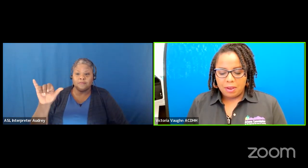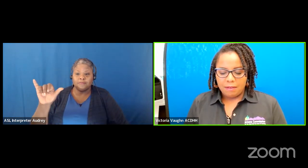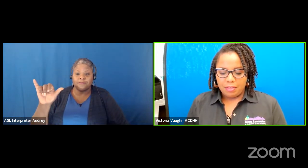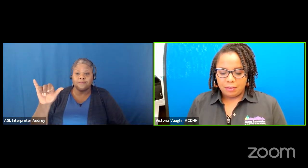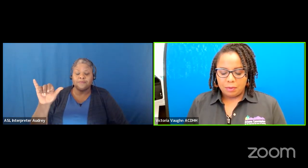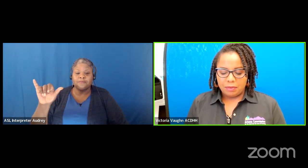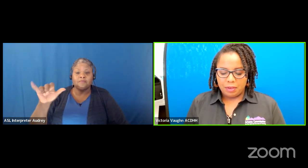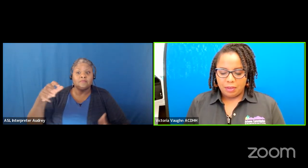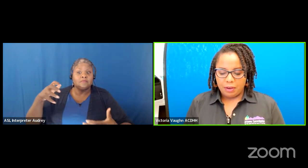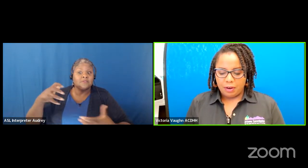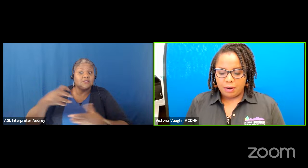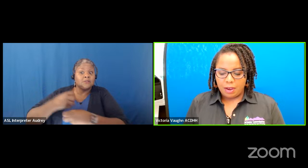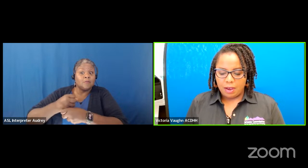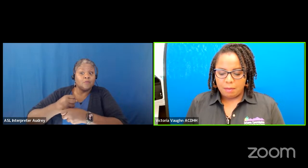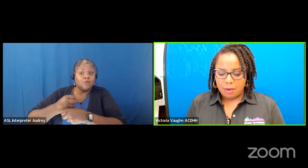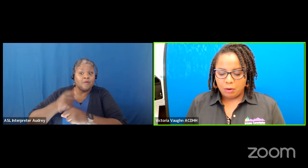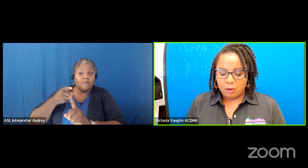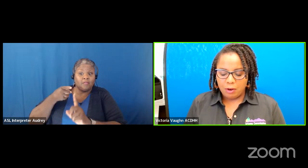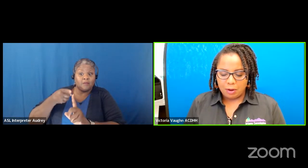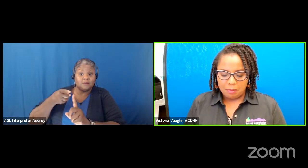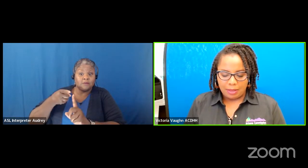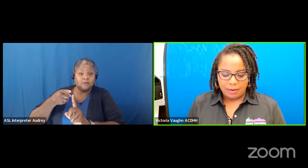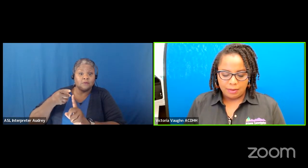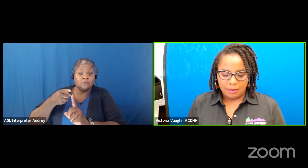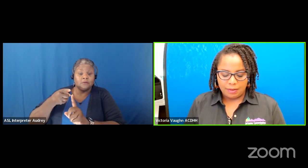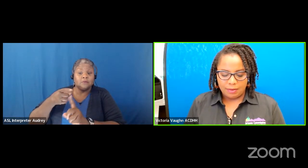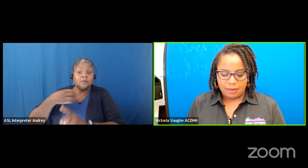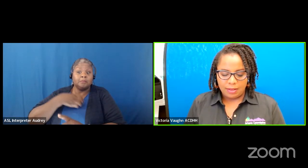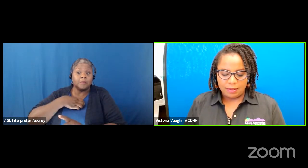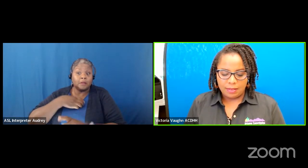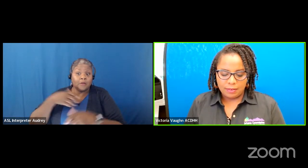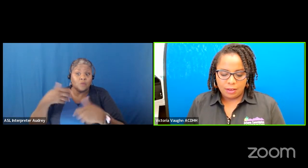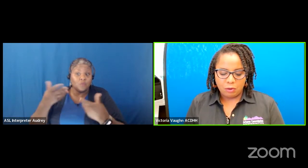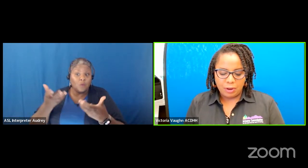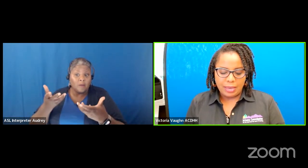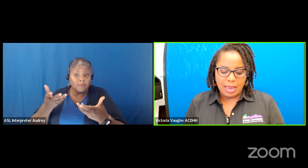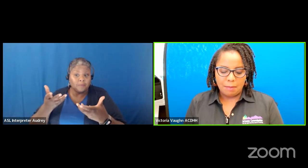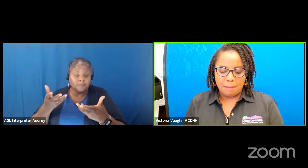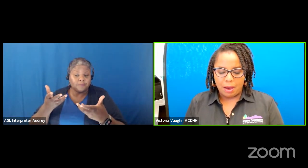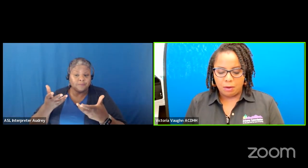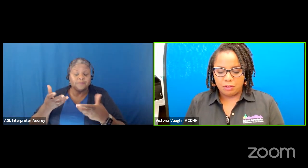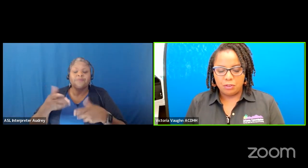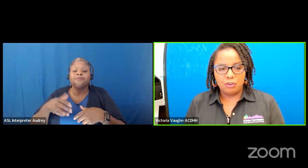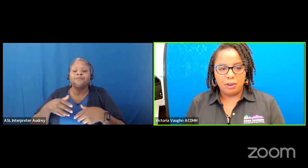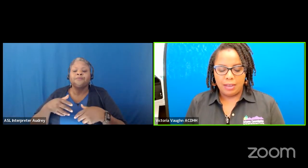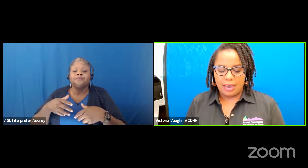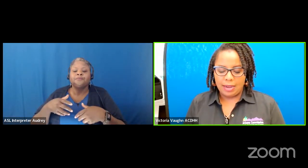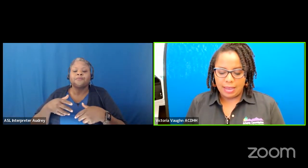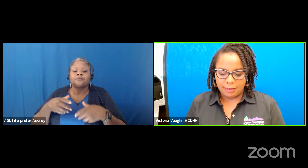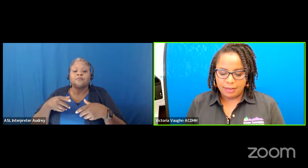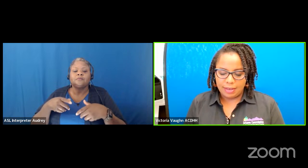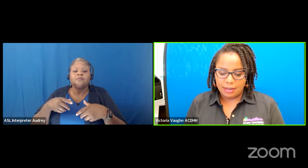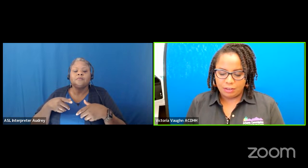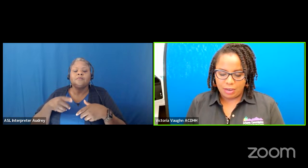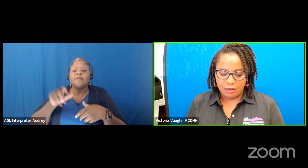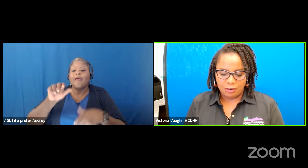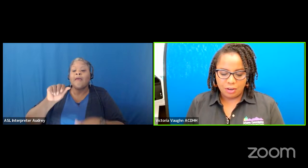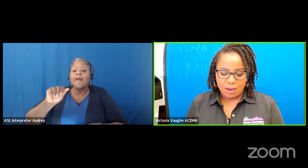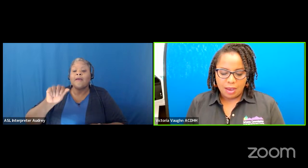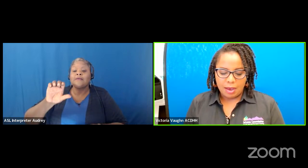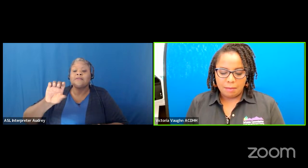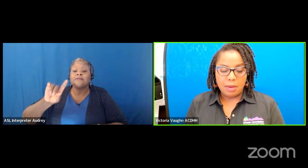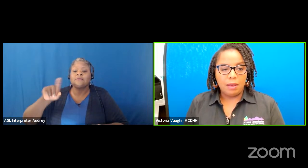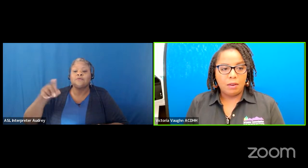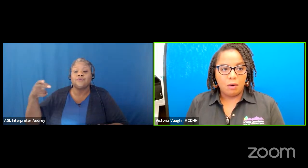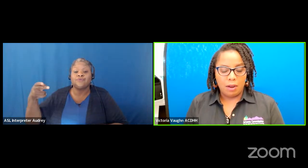So a summary of this particular inquiry or complaint states that this inquiry came about during an